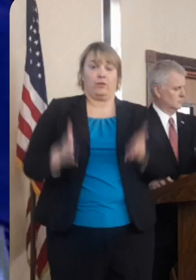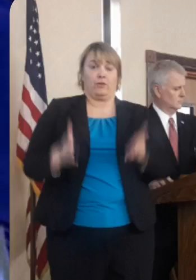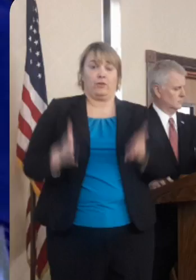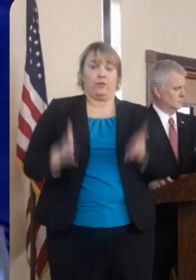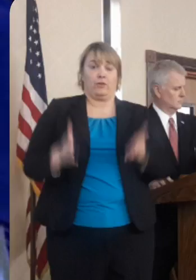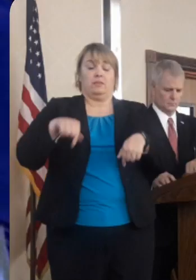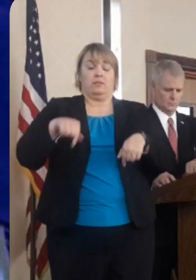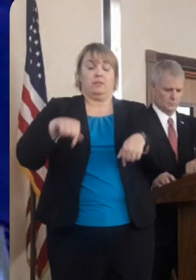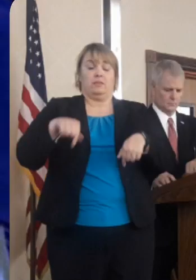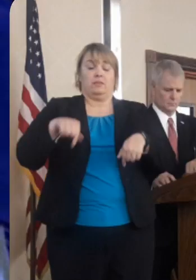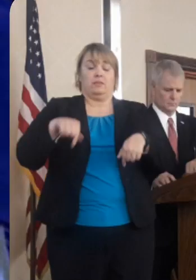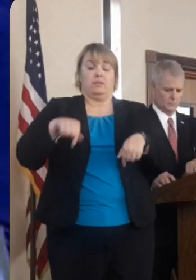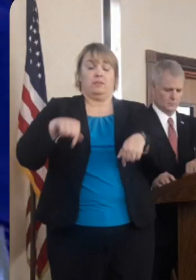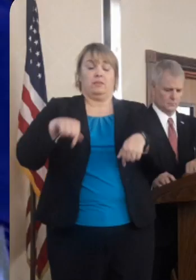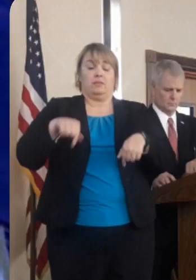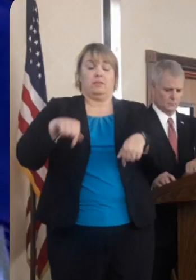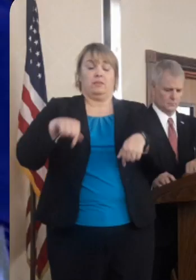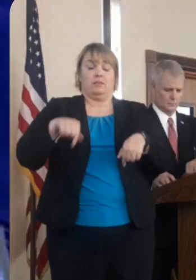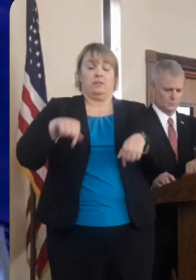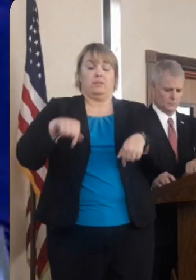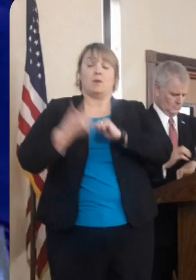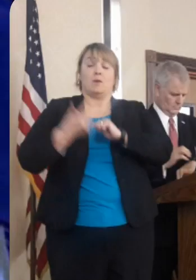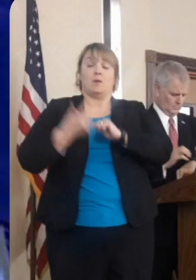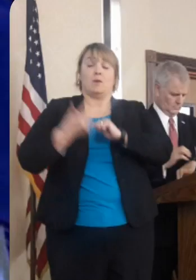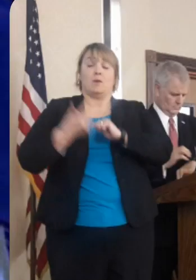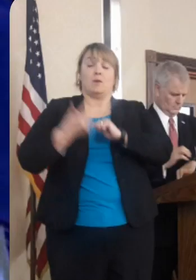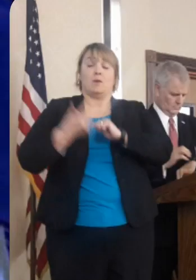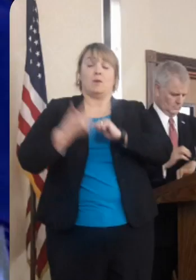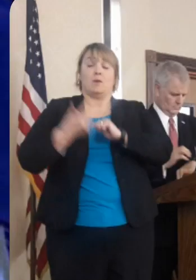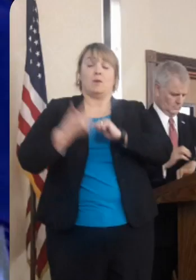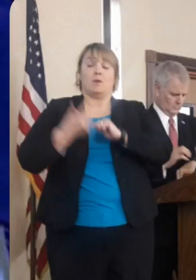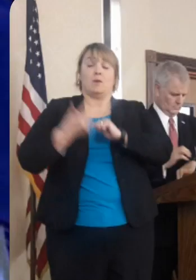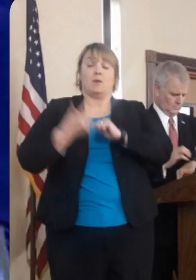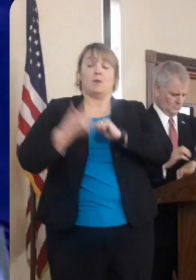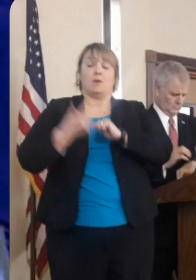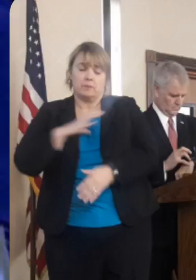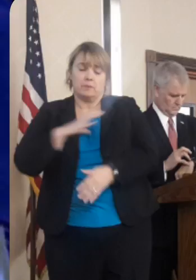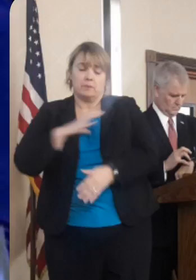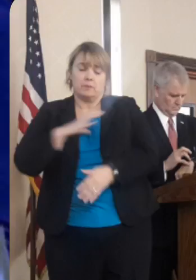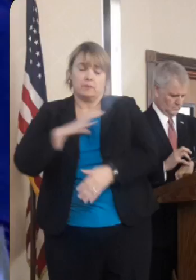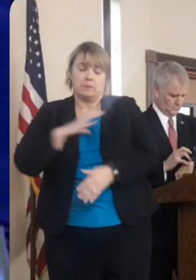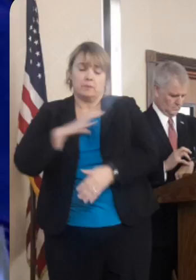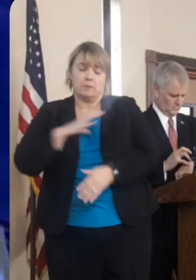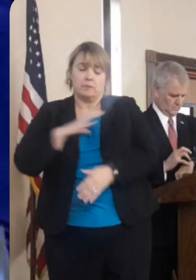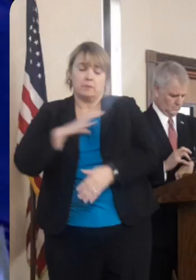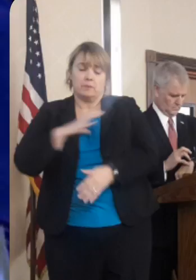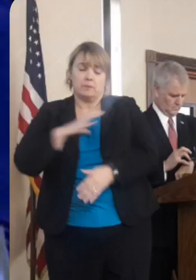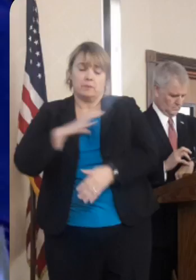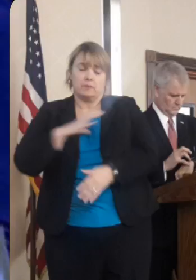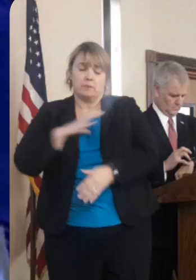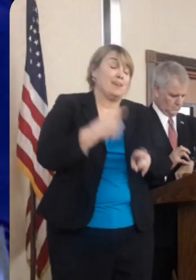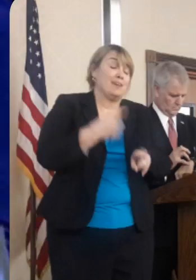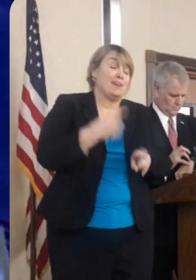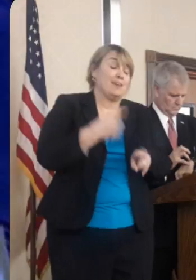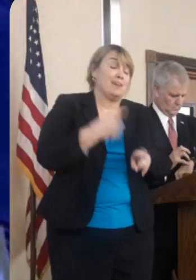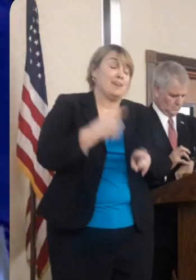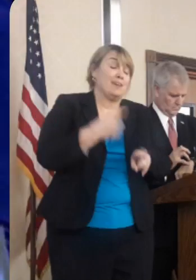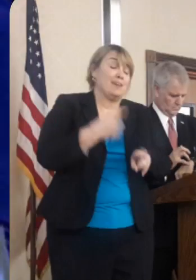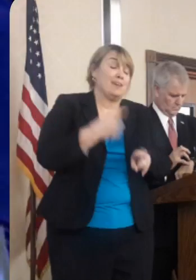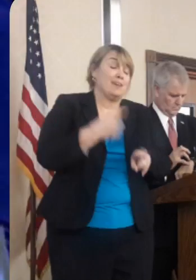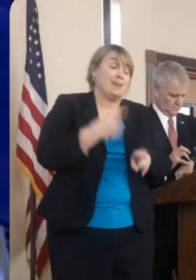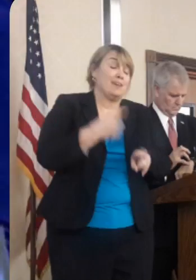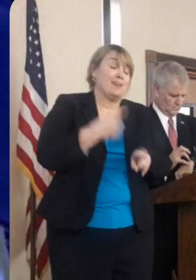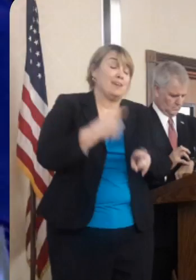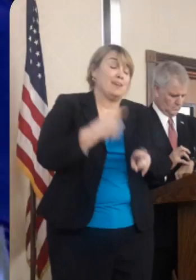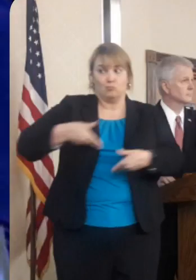vote against it and consider it at the next Rules Committee as well. And I would tell you that I heard something in debate today that really